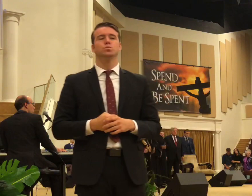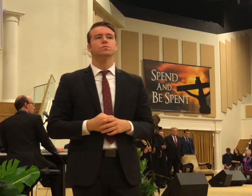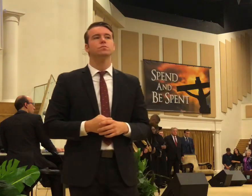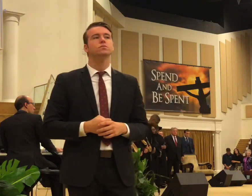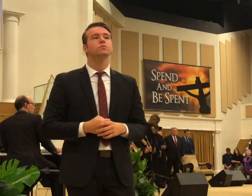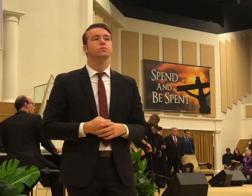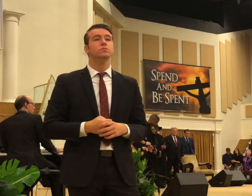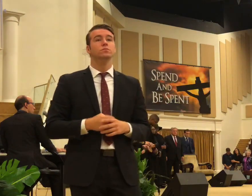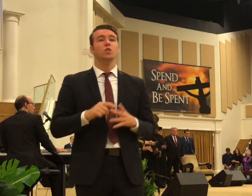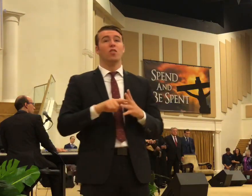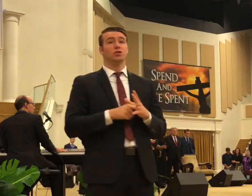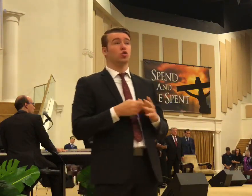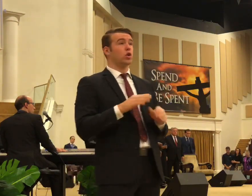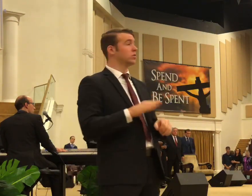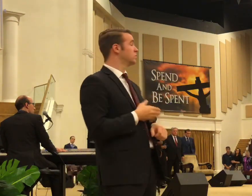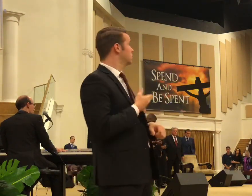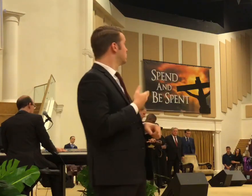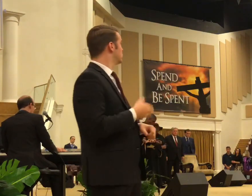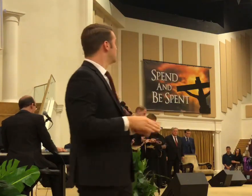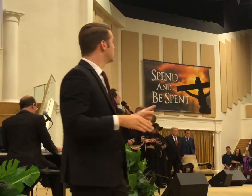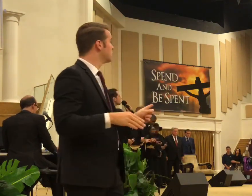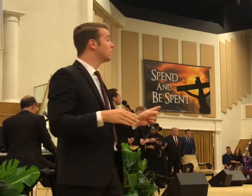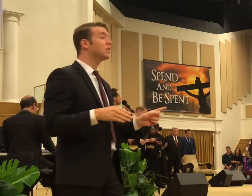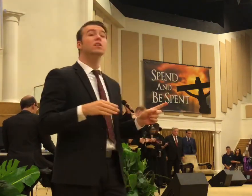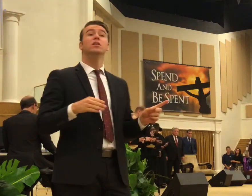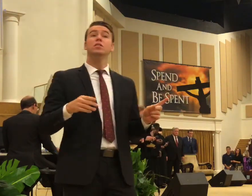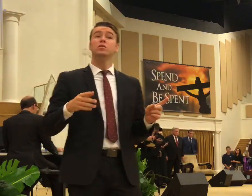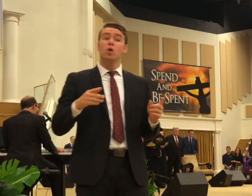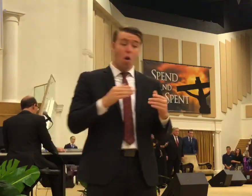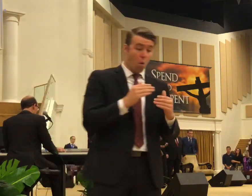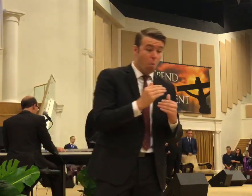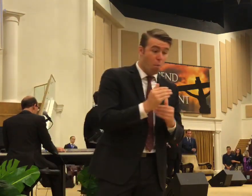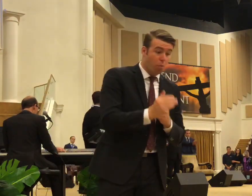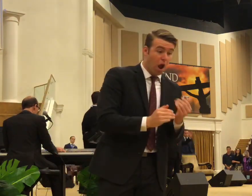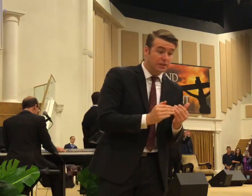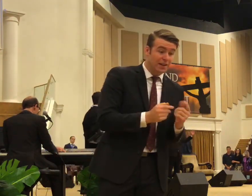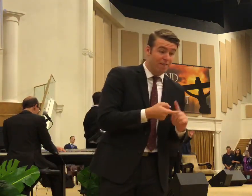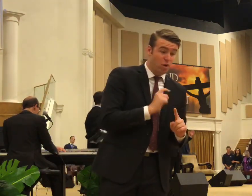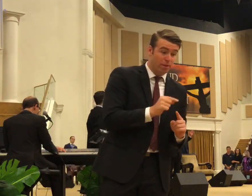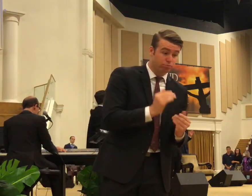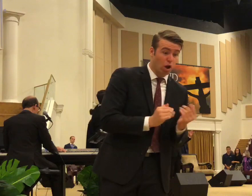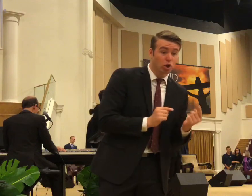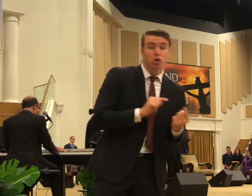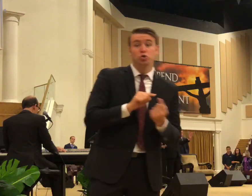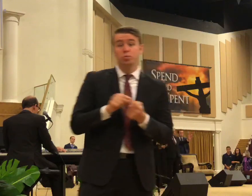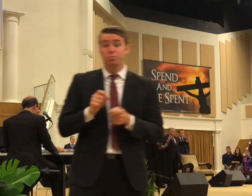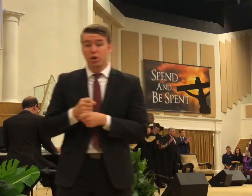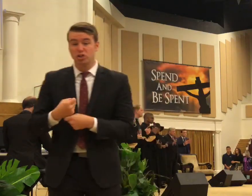They begin to sing, "If you want to make a good process to production, I want you to come."